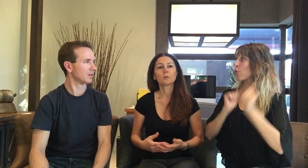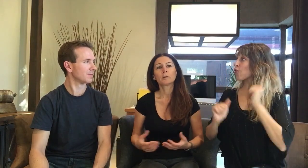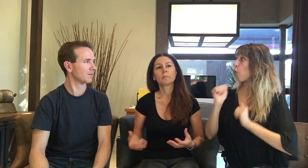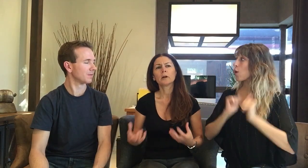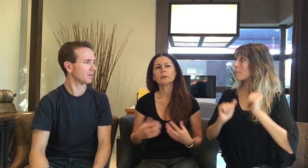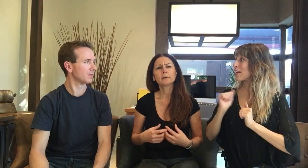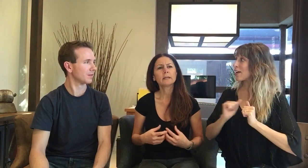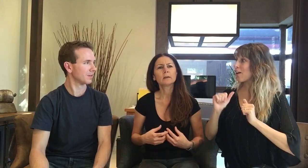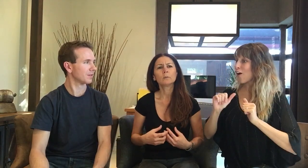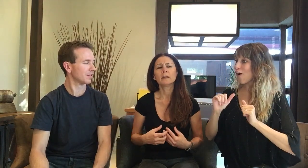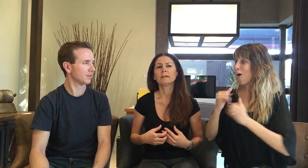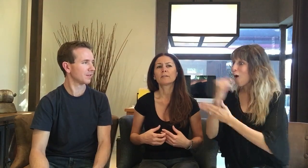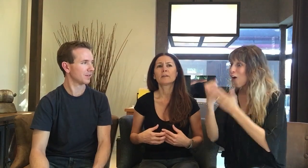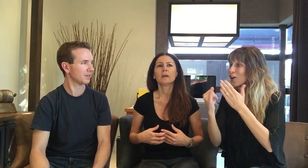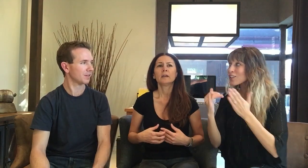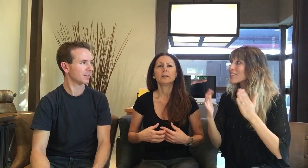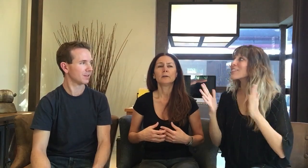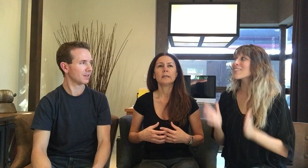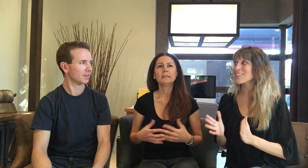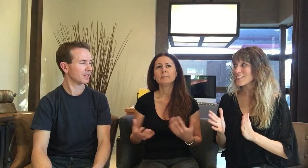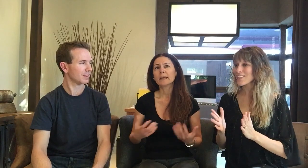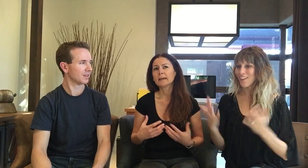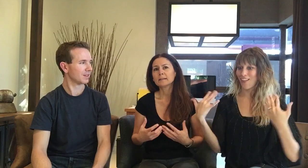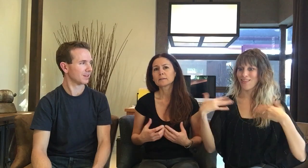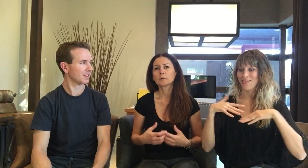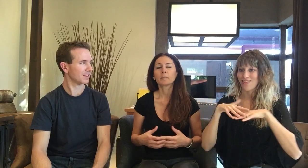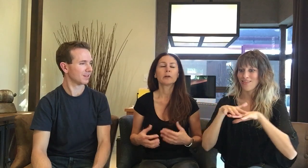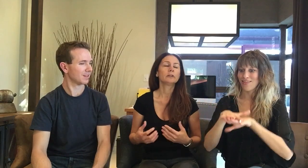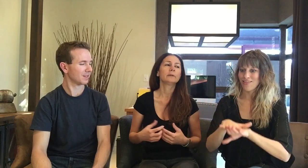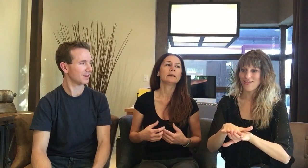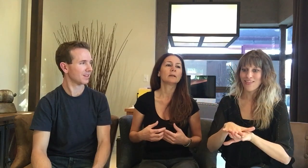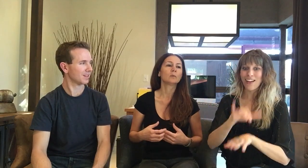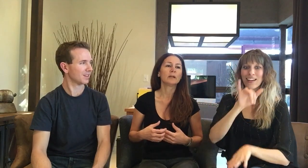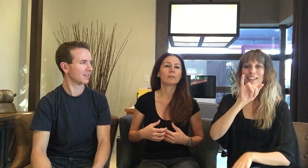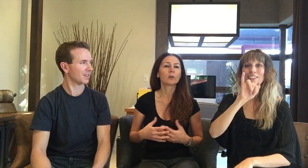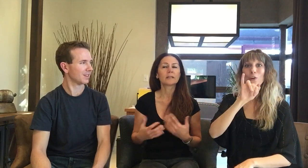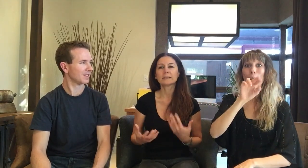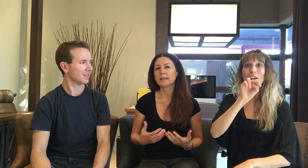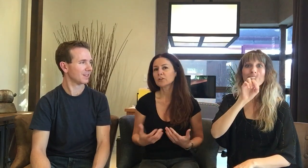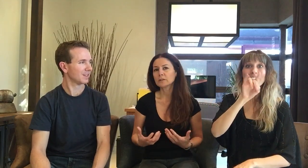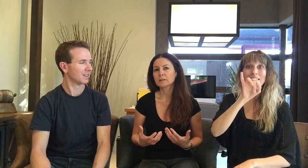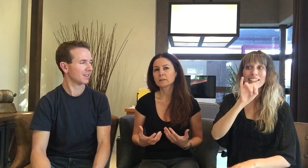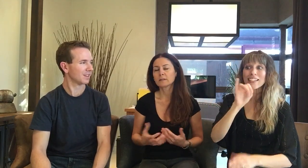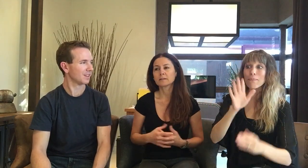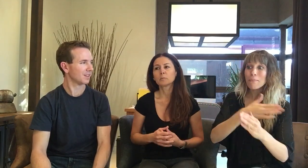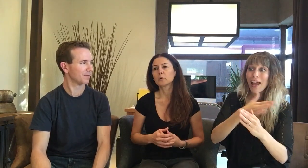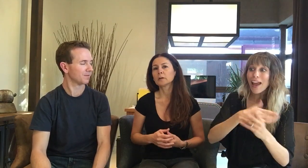we're partnering with, indie bands. We're partnering with organizations that support